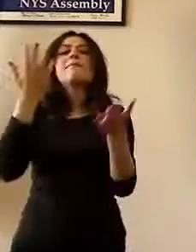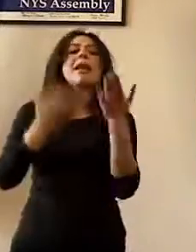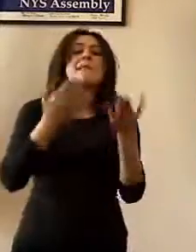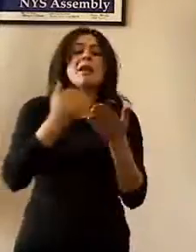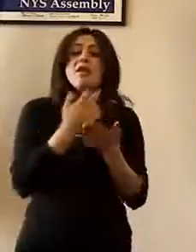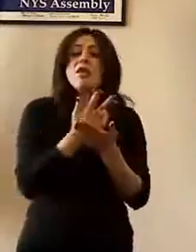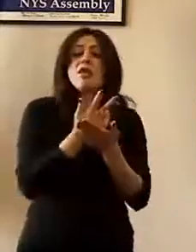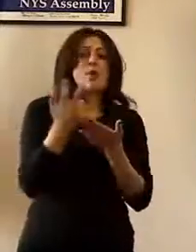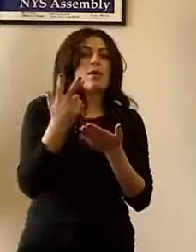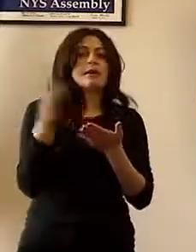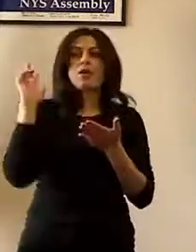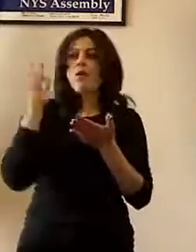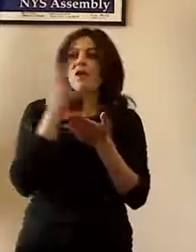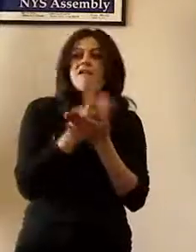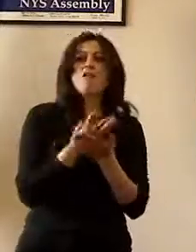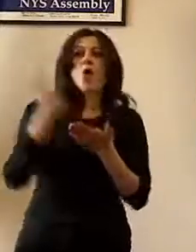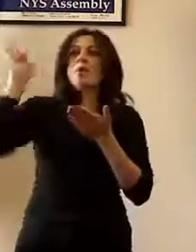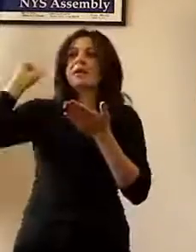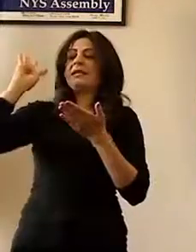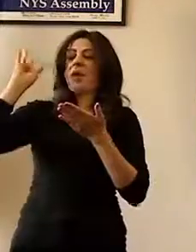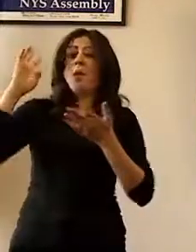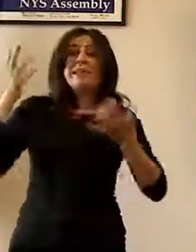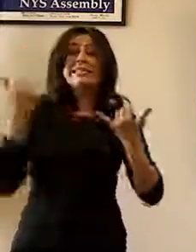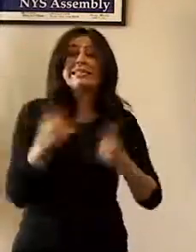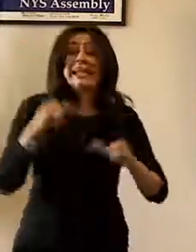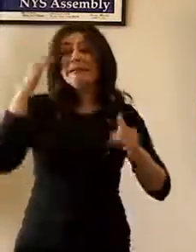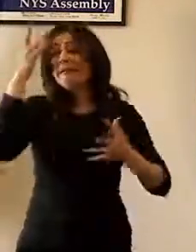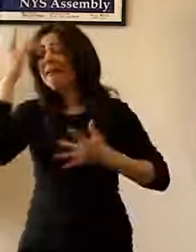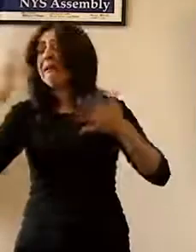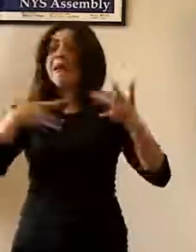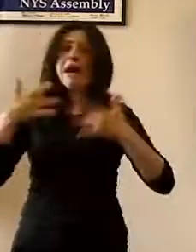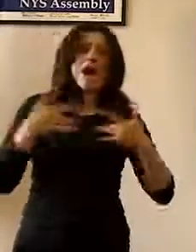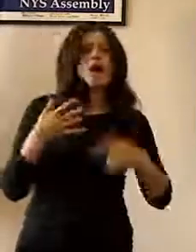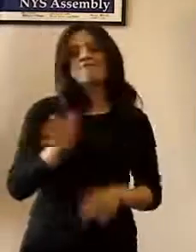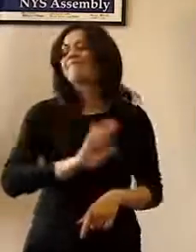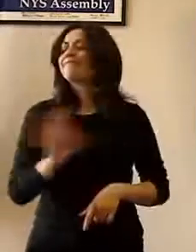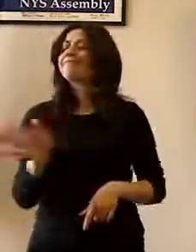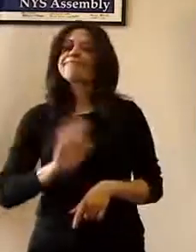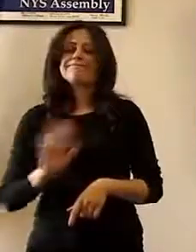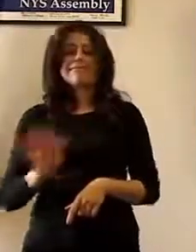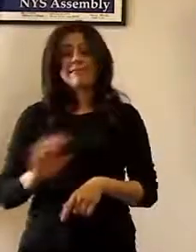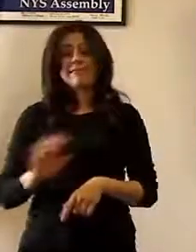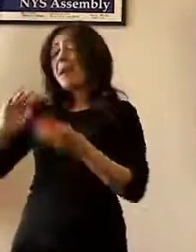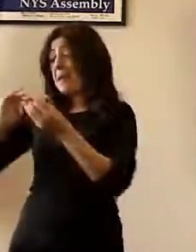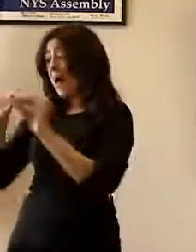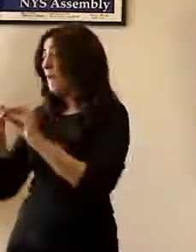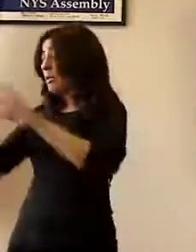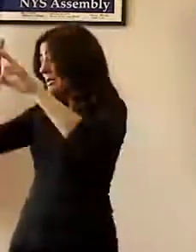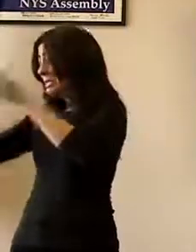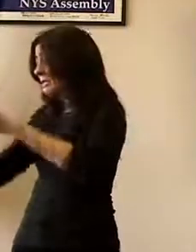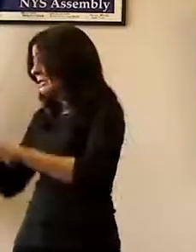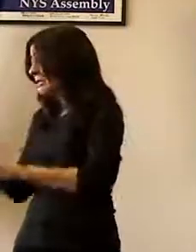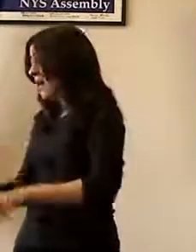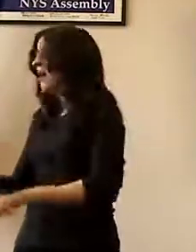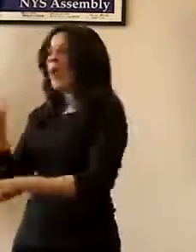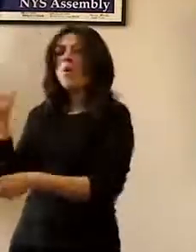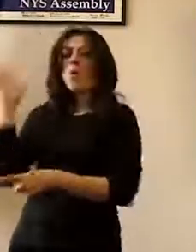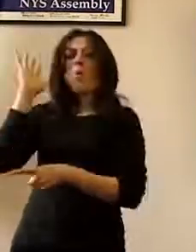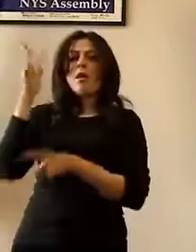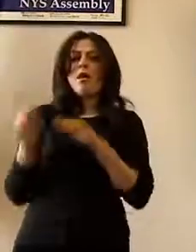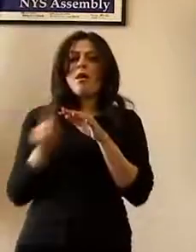than 3-4 weeks ago, they should. I think at this point the data suggests that they could probably put their minds at